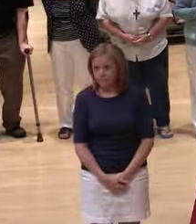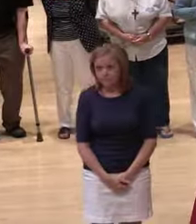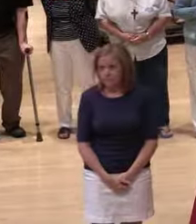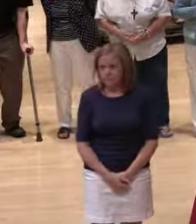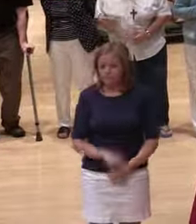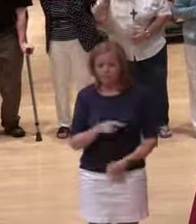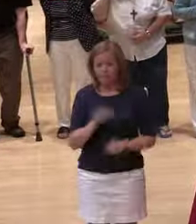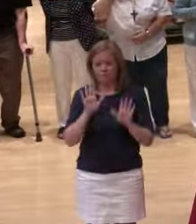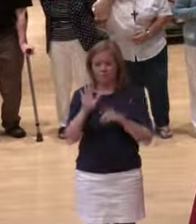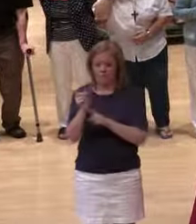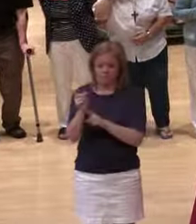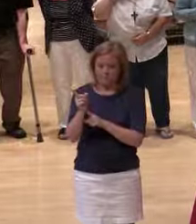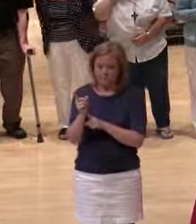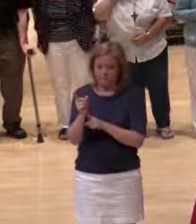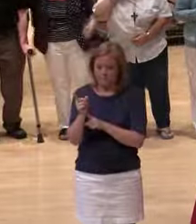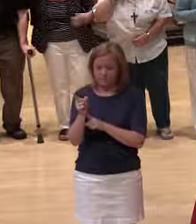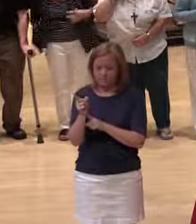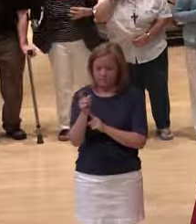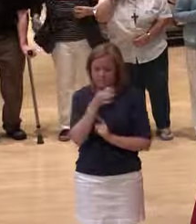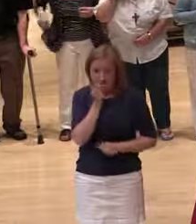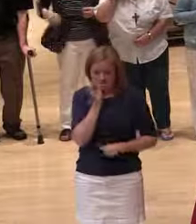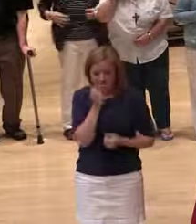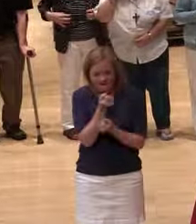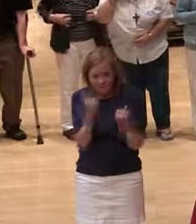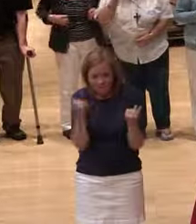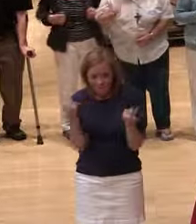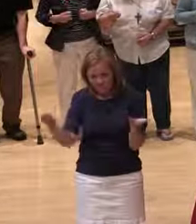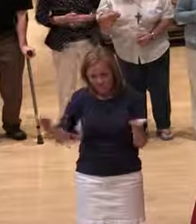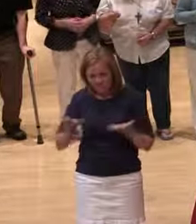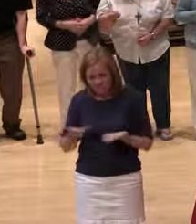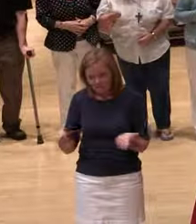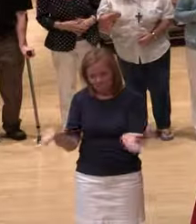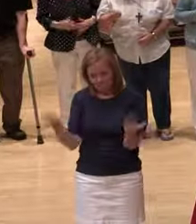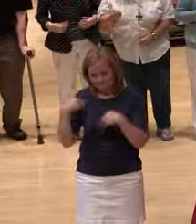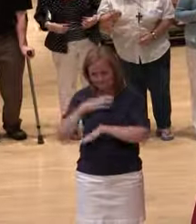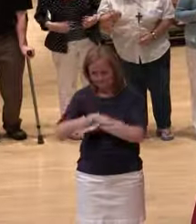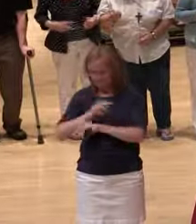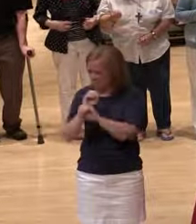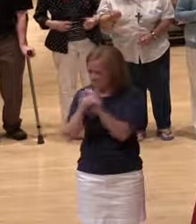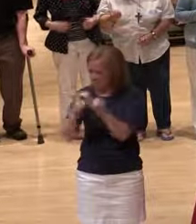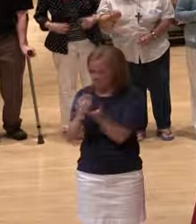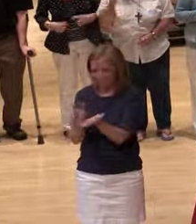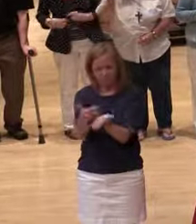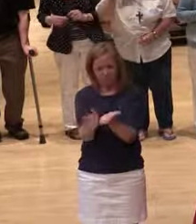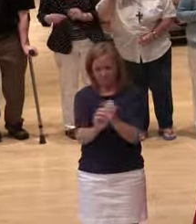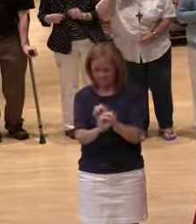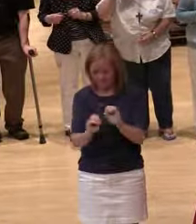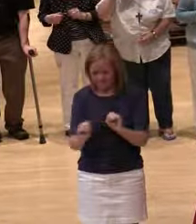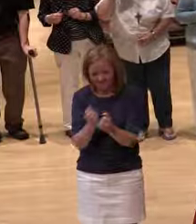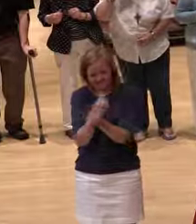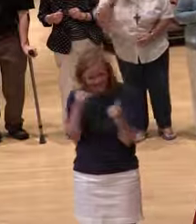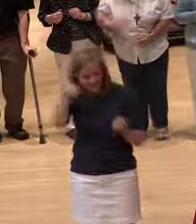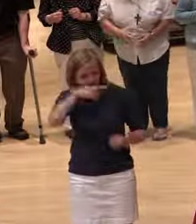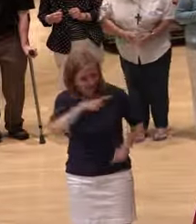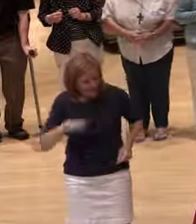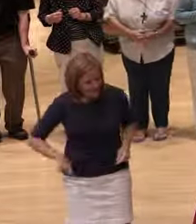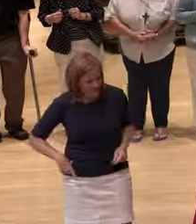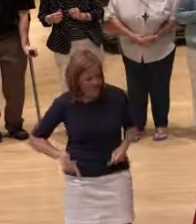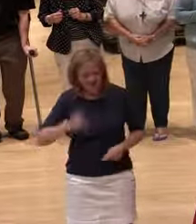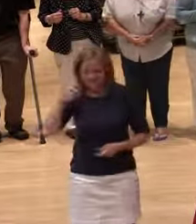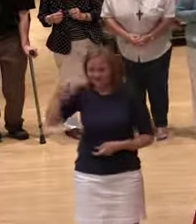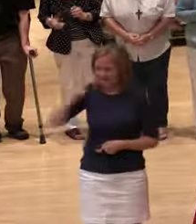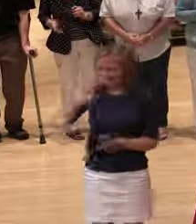This is a great moment. Communion. Everybody's welcome to the table. Nobody's left out. We all need the Lord. We need